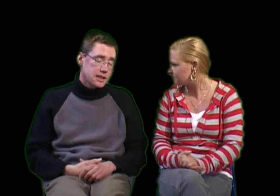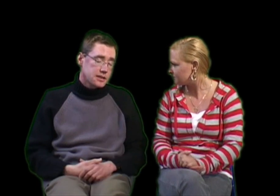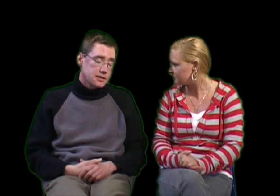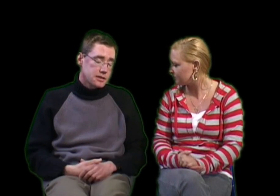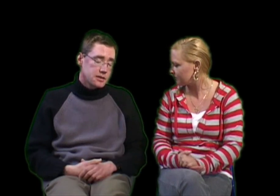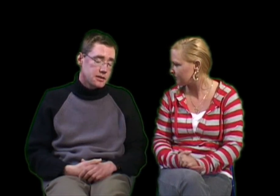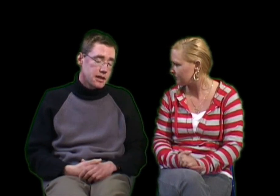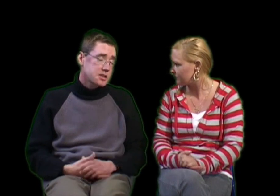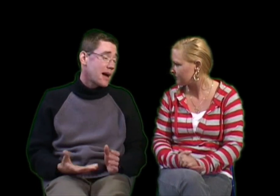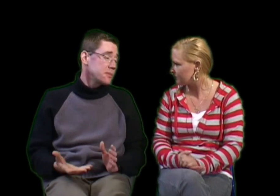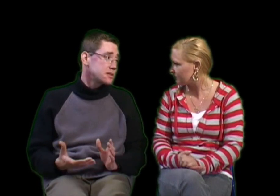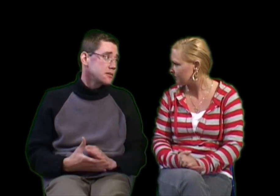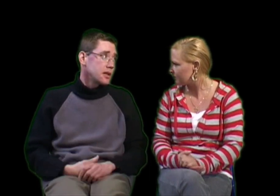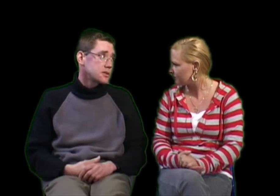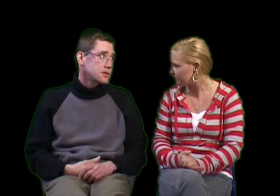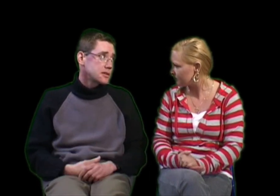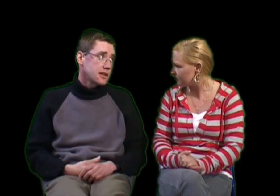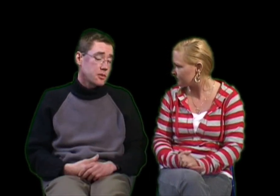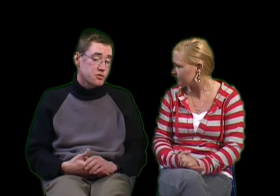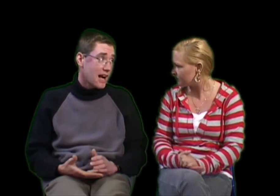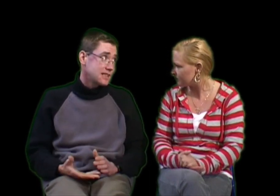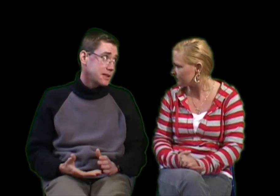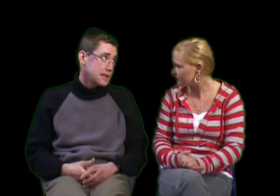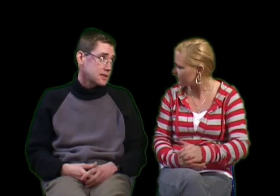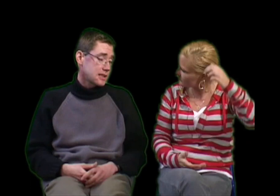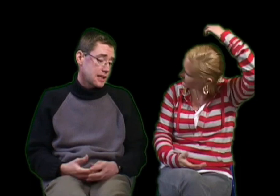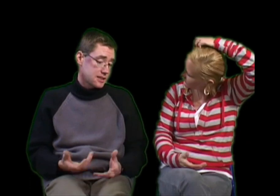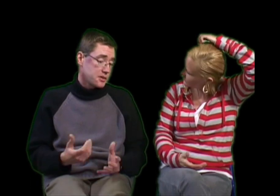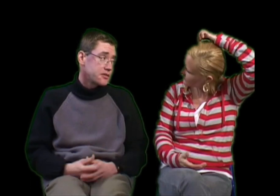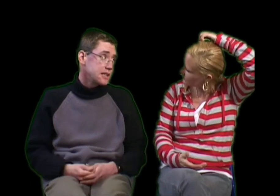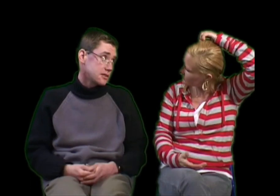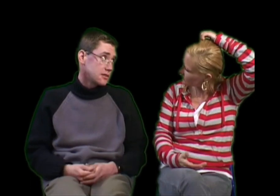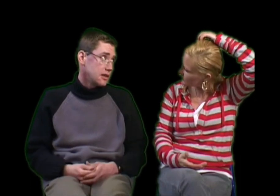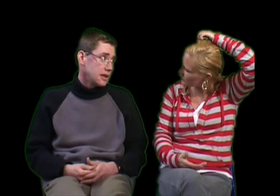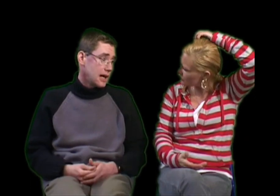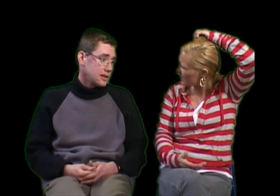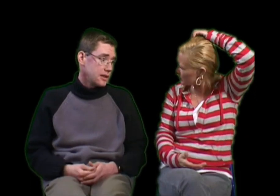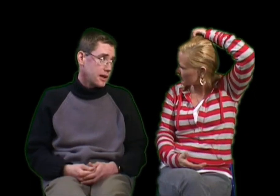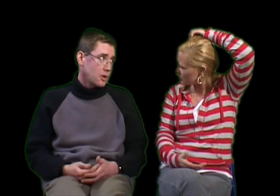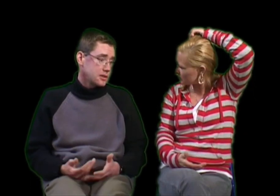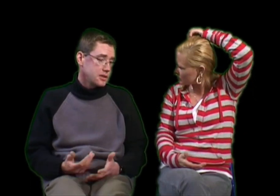I'd experiment, you know, to see if I was right. I mean, that's the only reason.